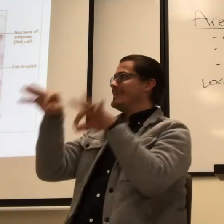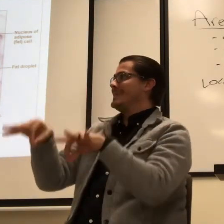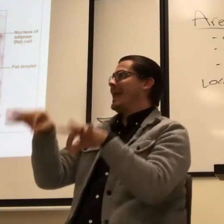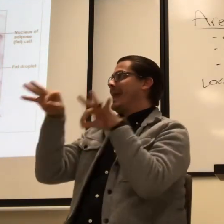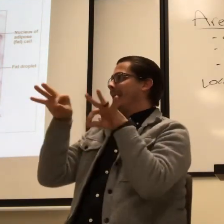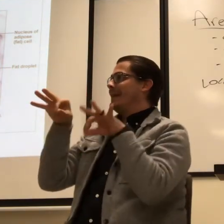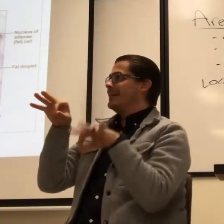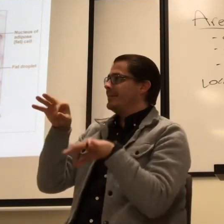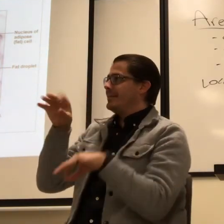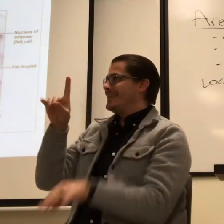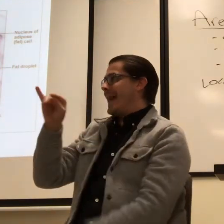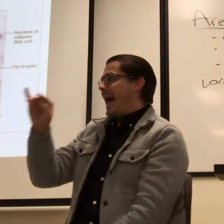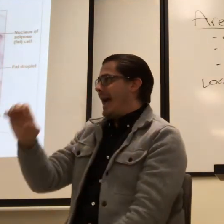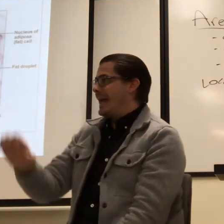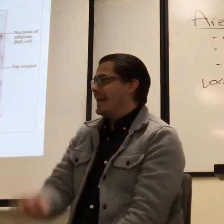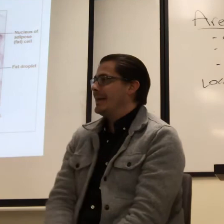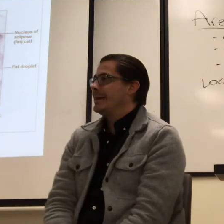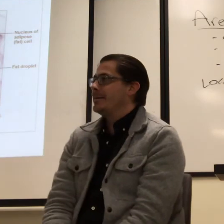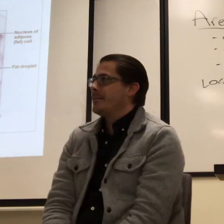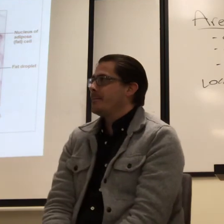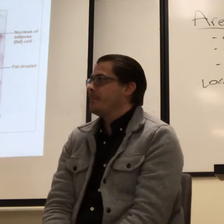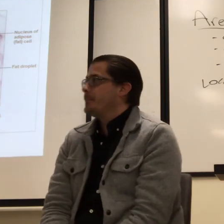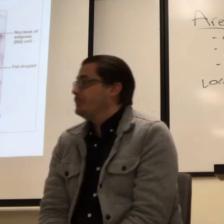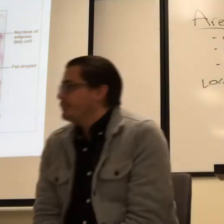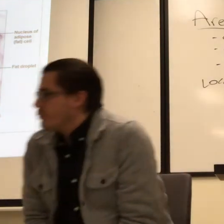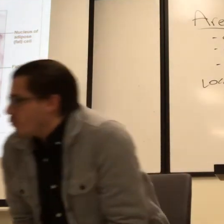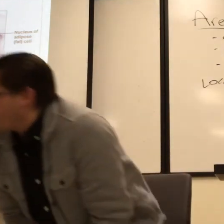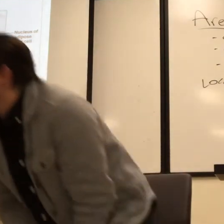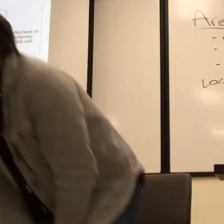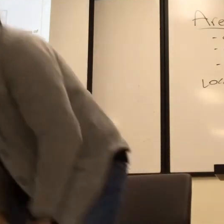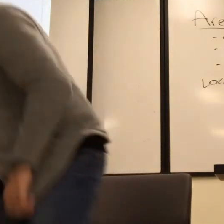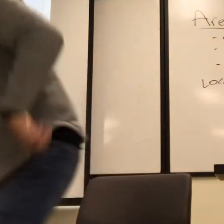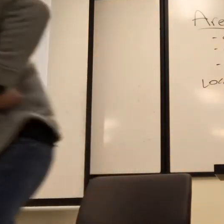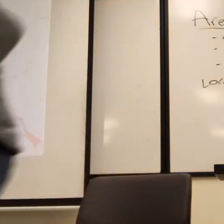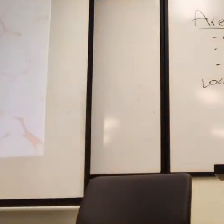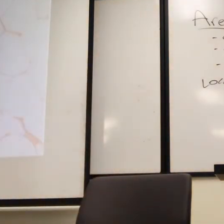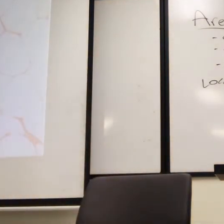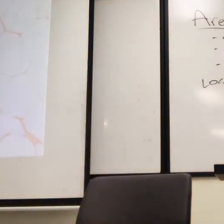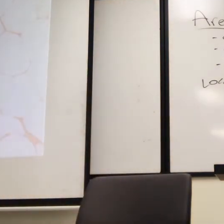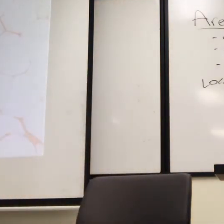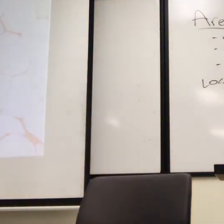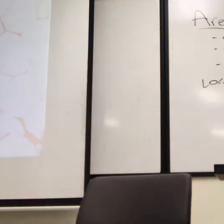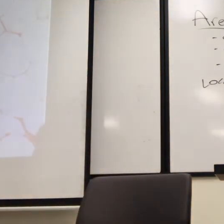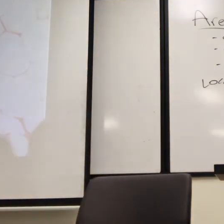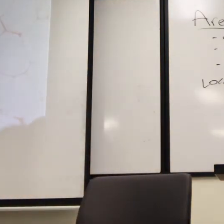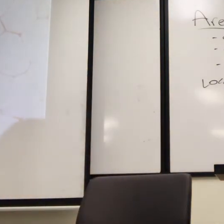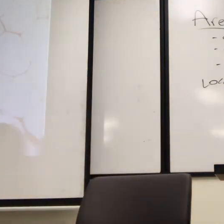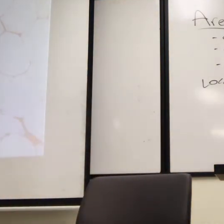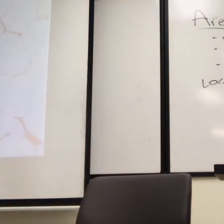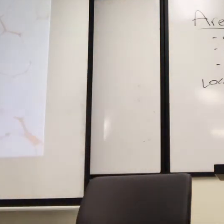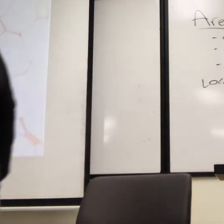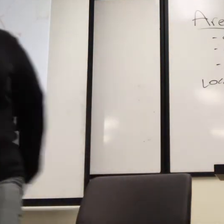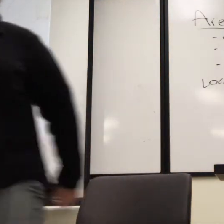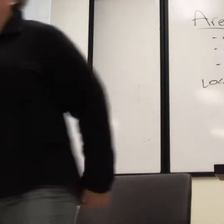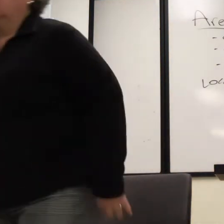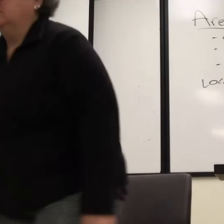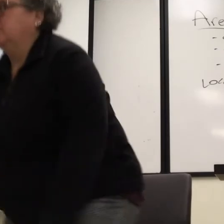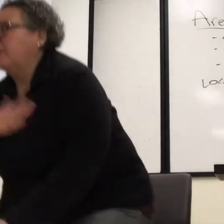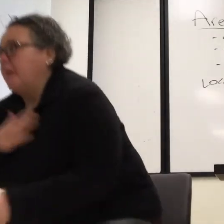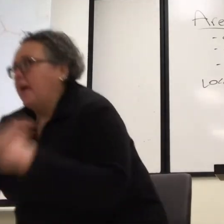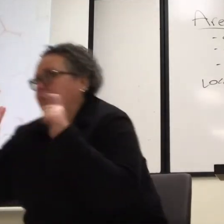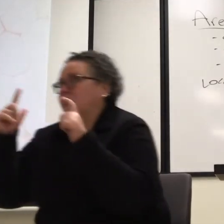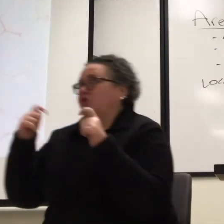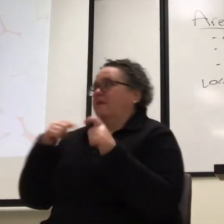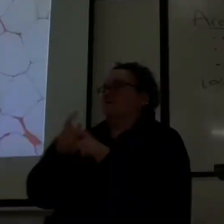Don't see much else. Here's a picture I took from our collection of